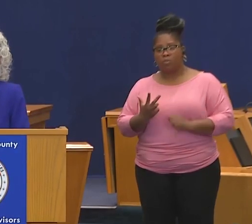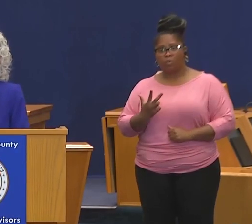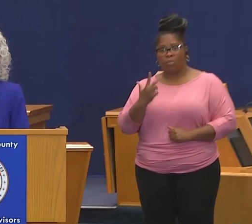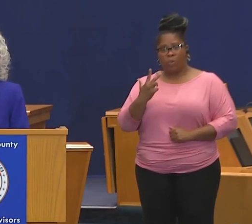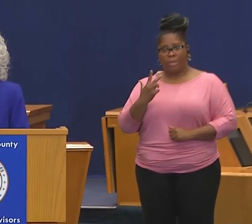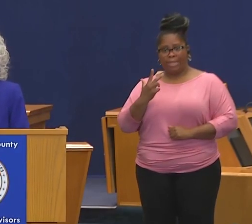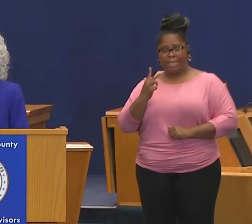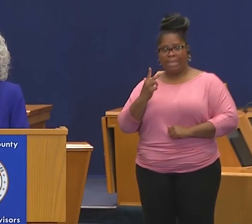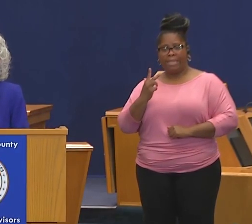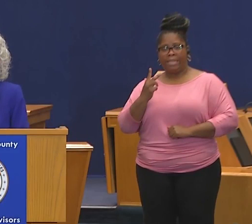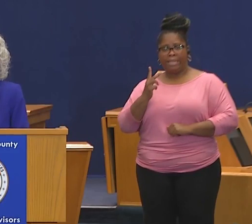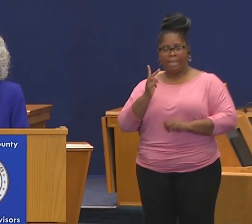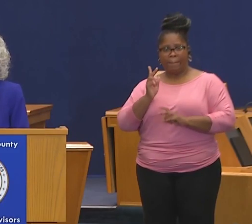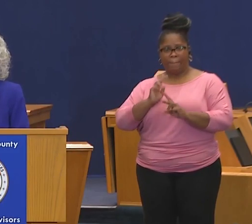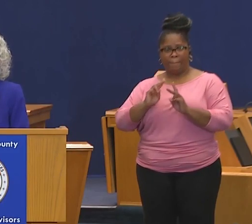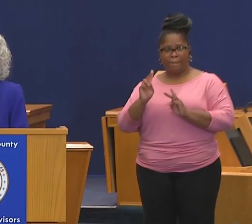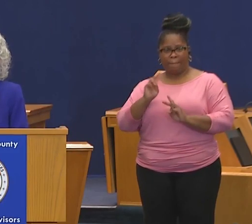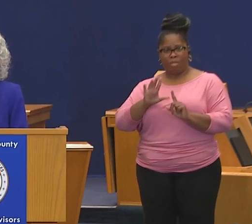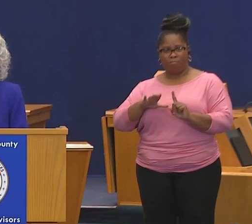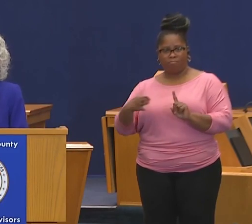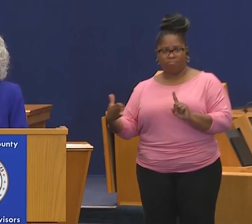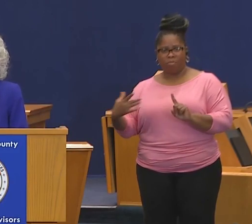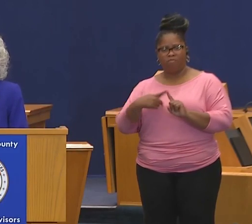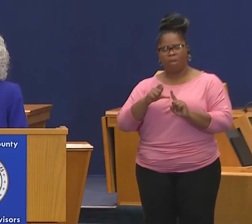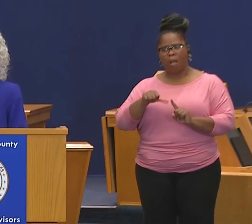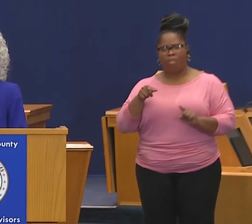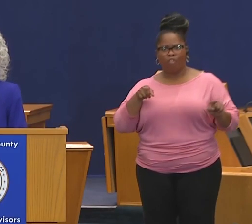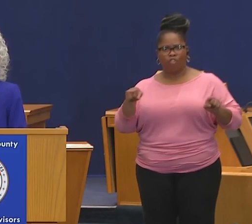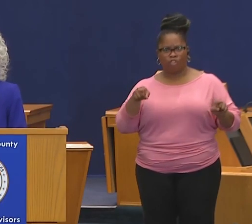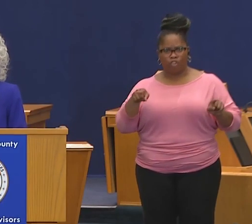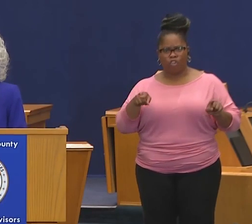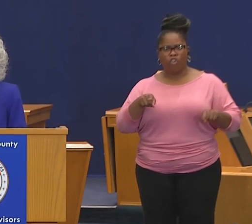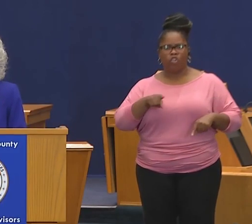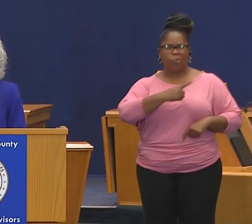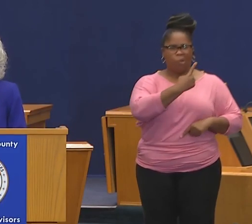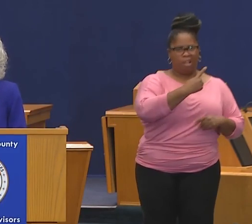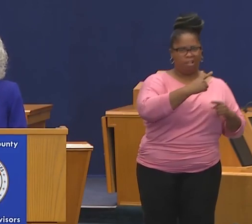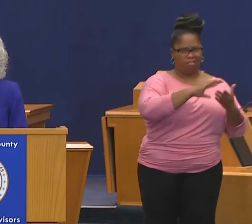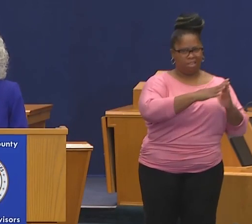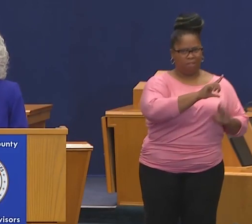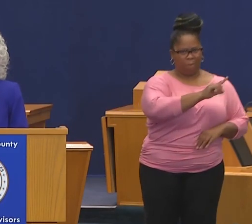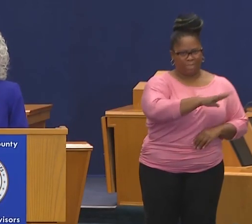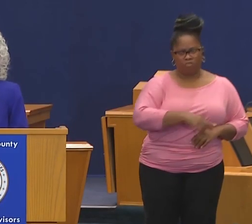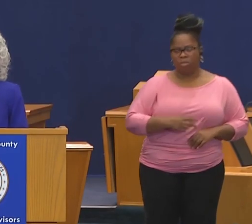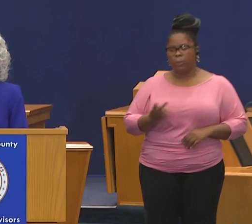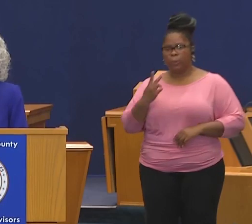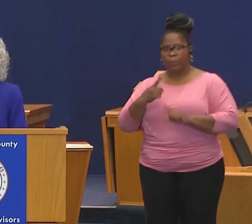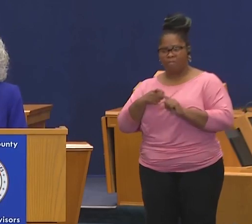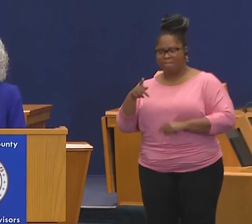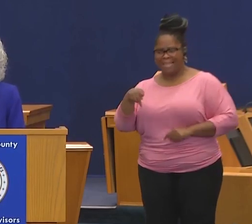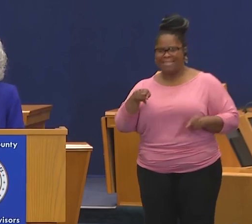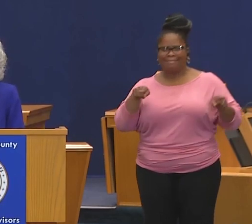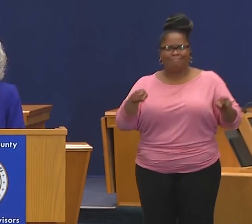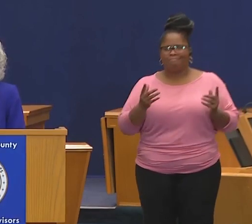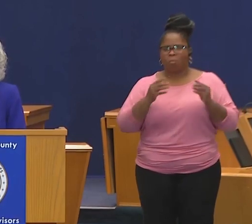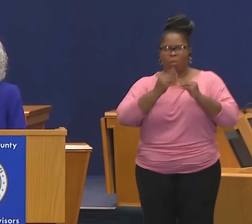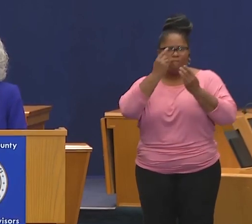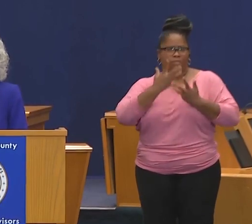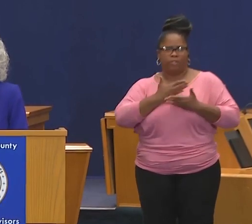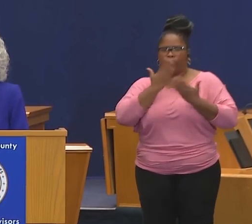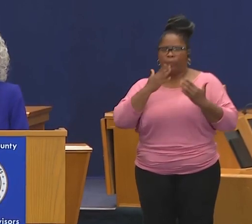being reported from the 2 other city health departments, 1 case from the city of Long Beach and 2 cases from the city of